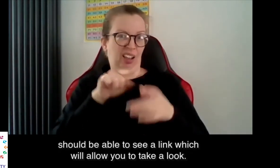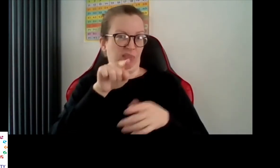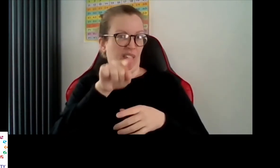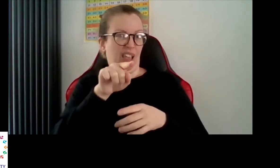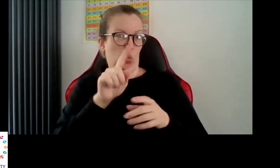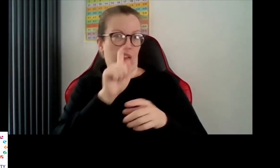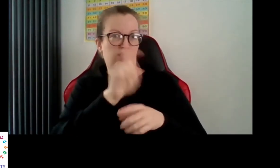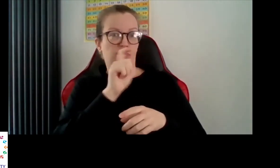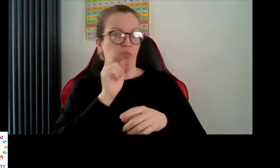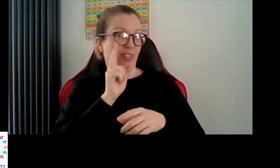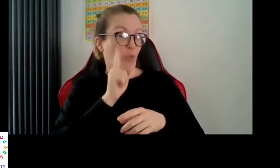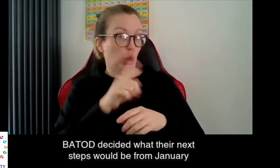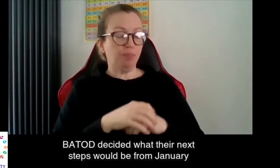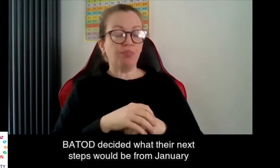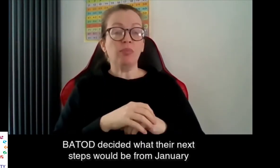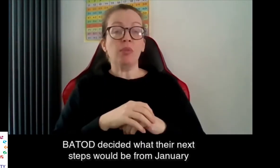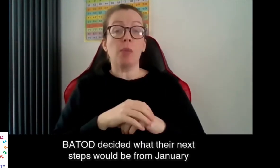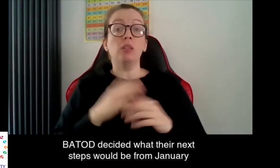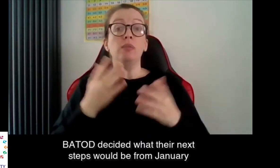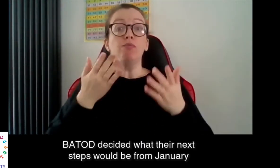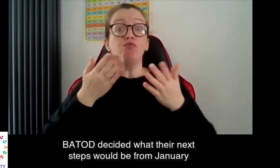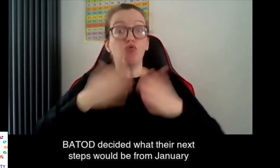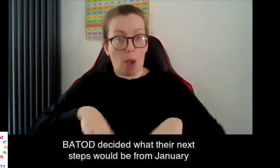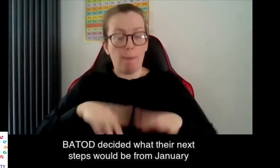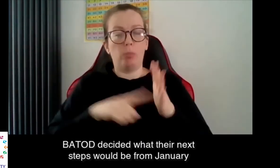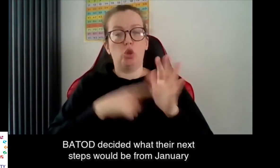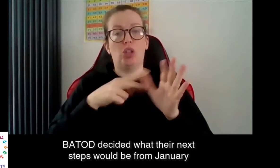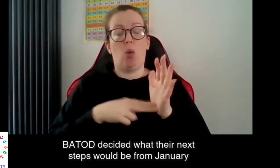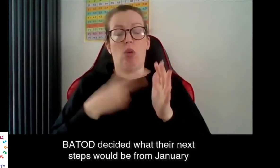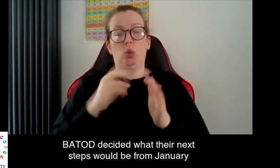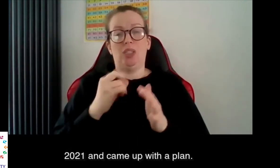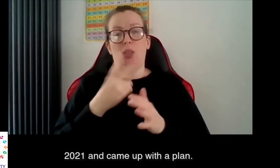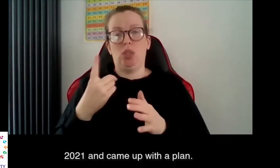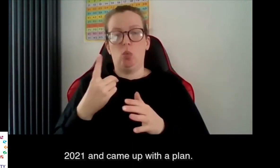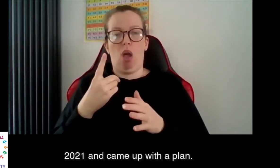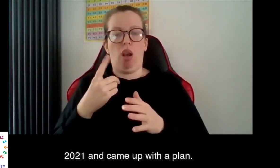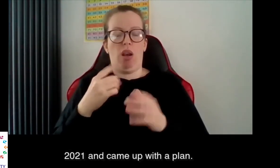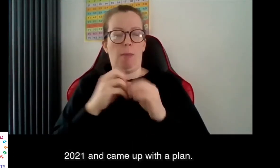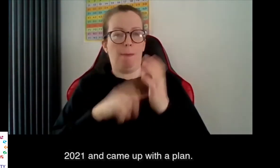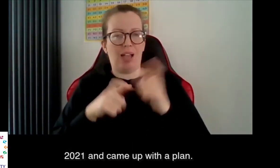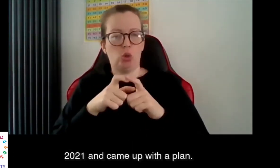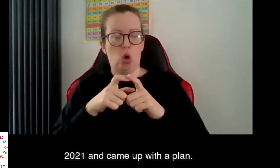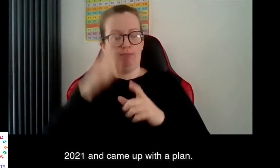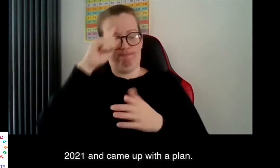look. BATOD decided what their next steps would be from January 2021 and came up with a